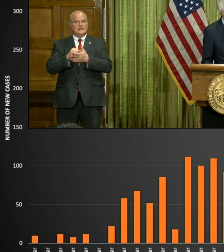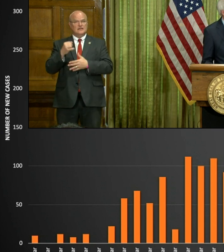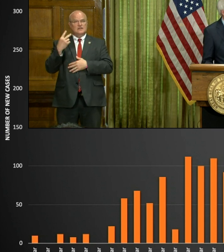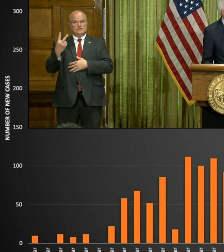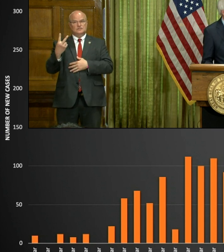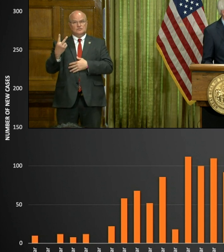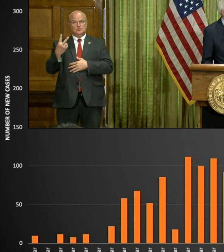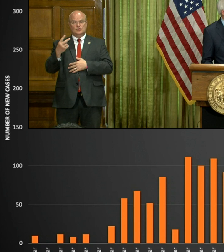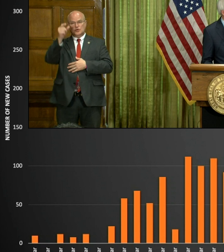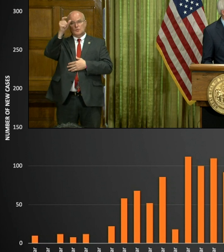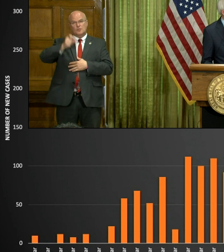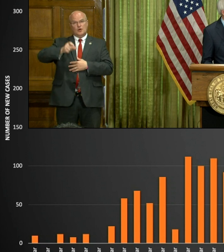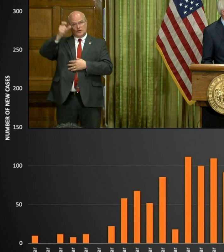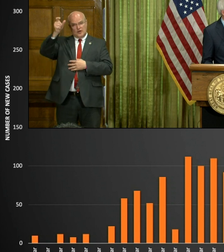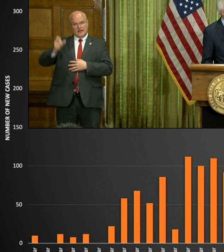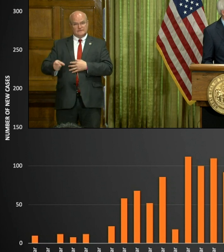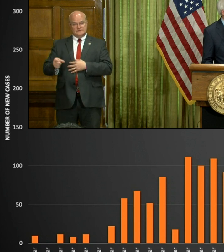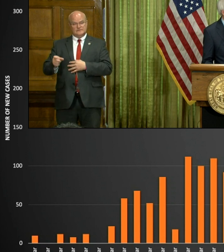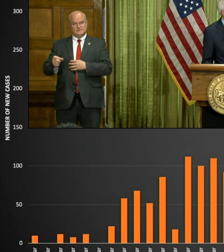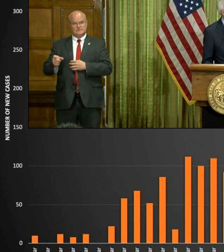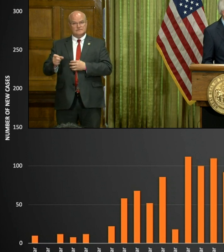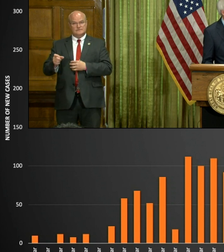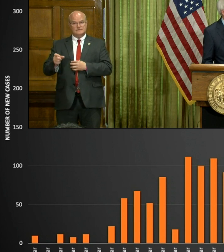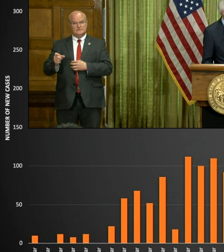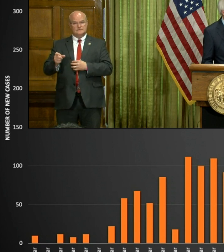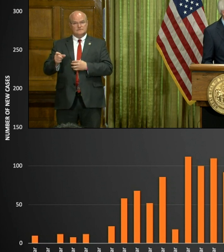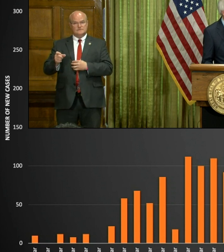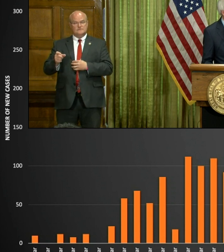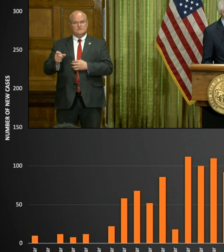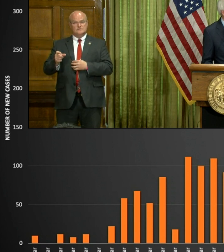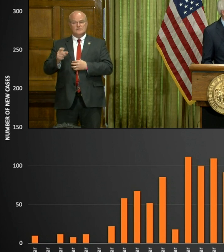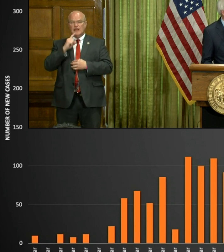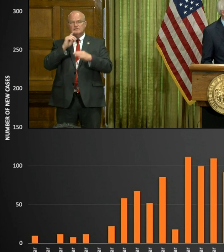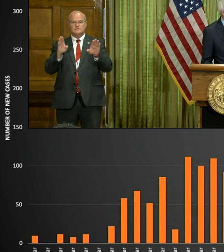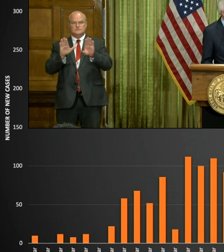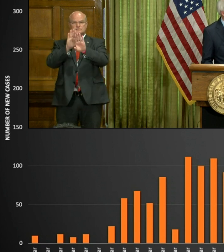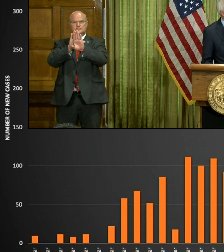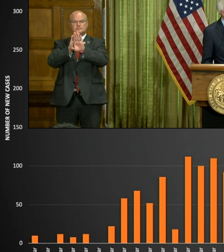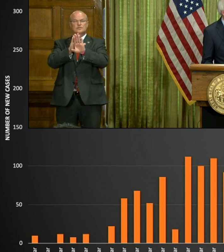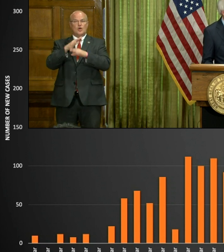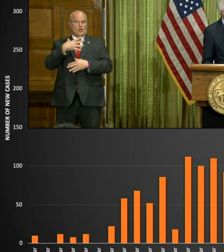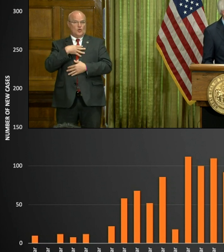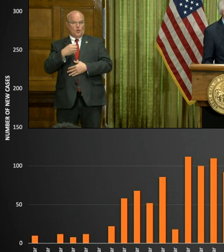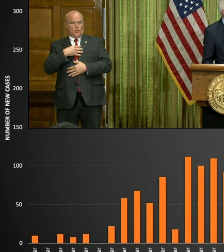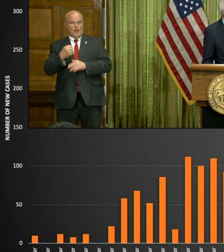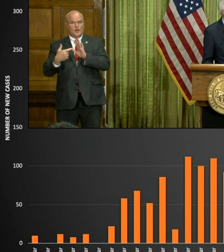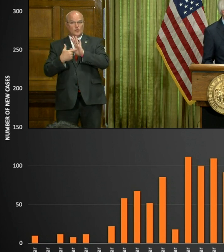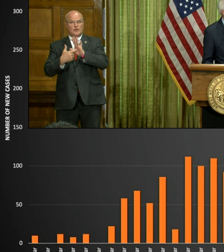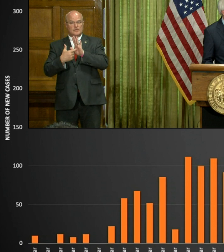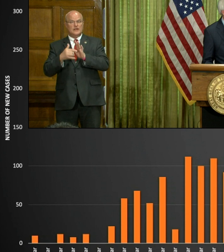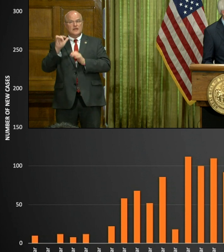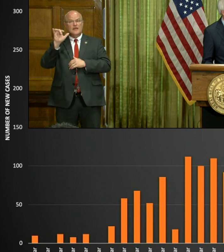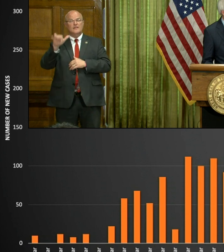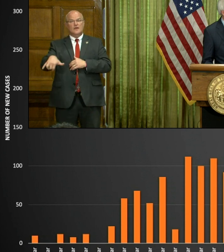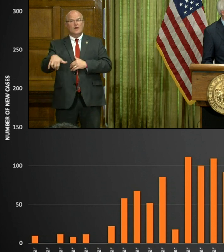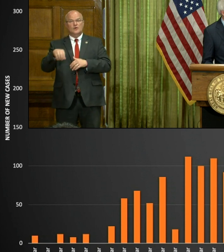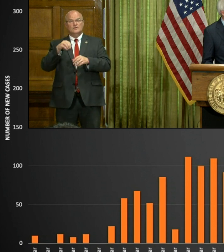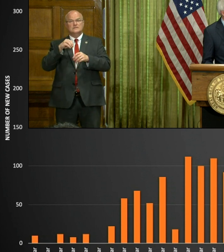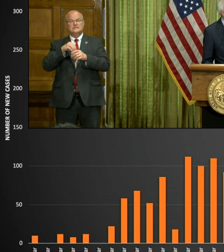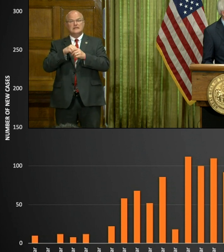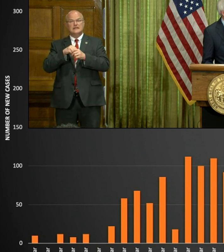two bar graphs on top of each other, actually. The white representing those in